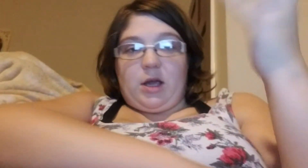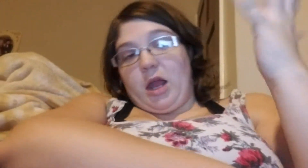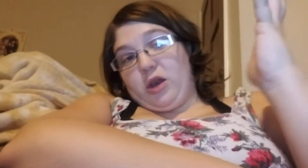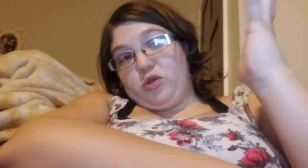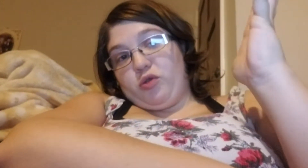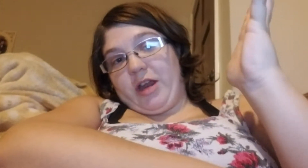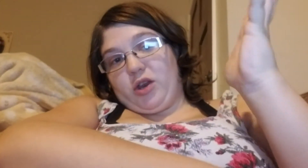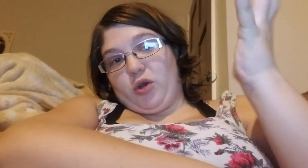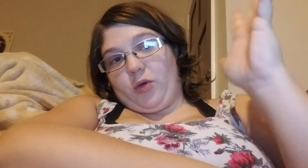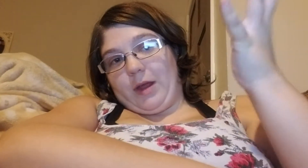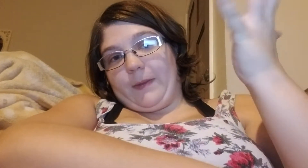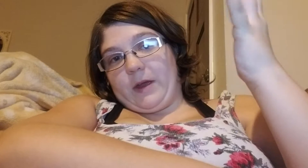And tree too, like this.